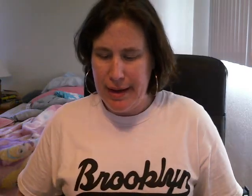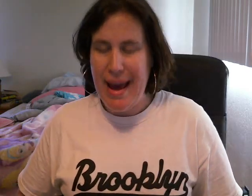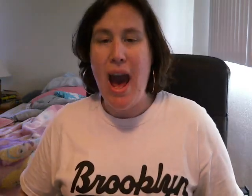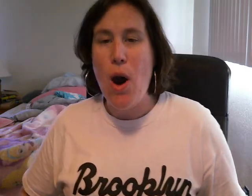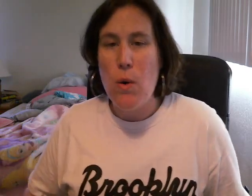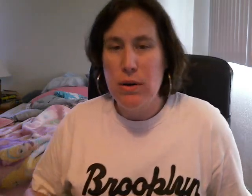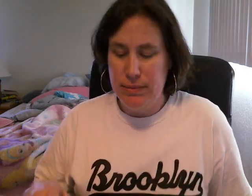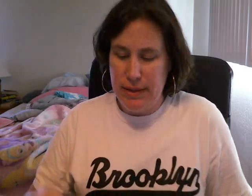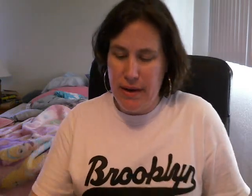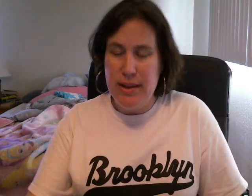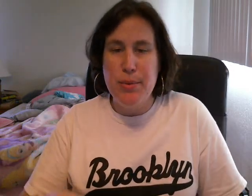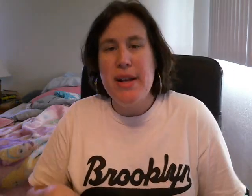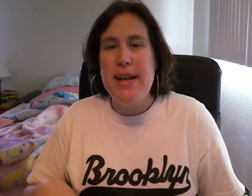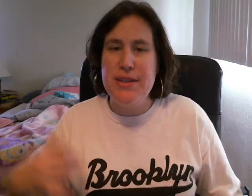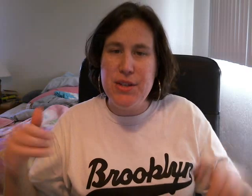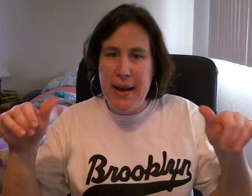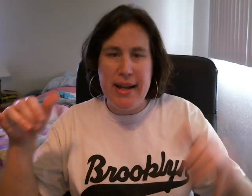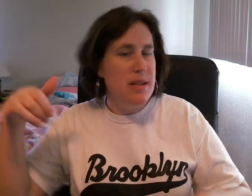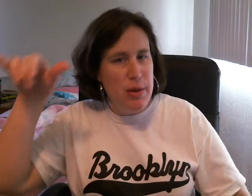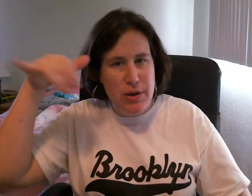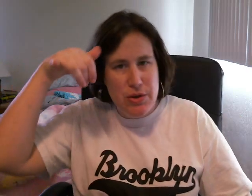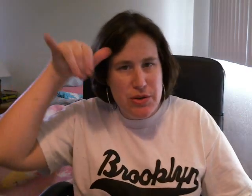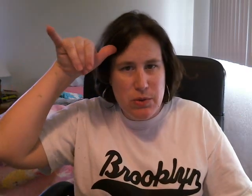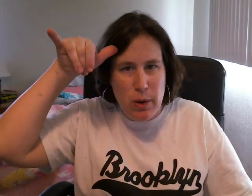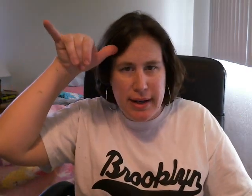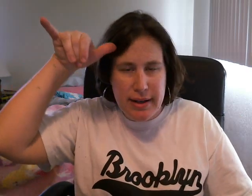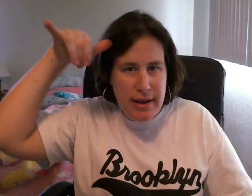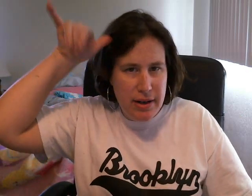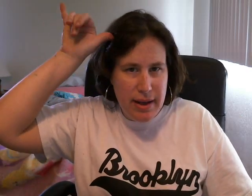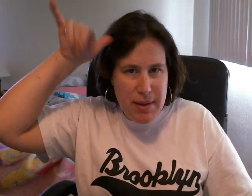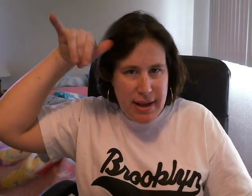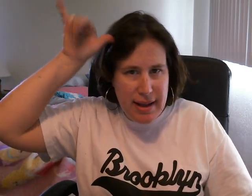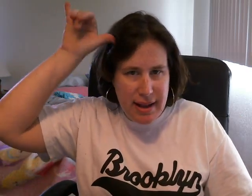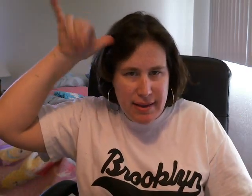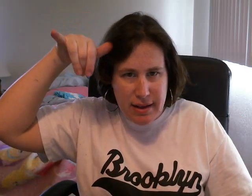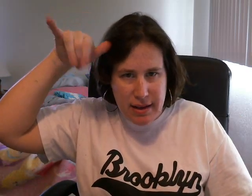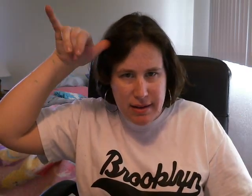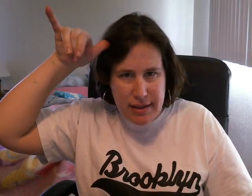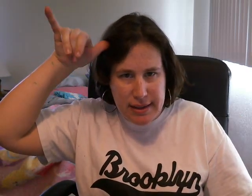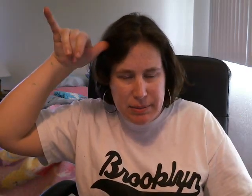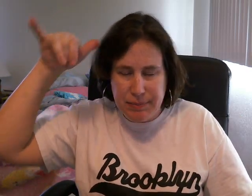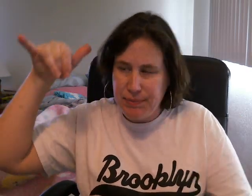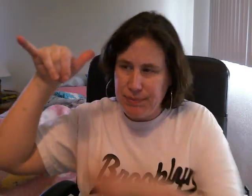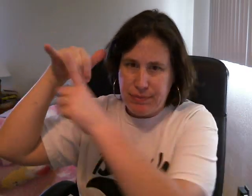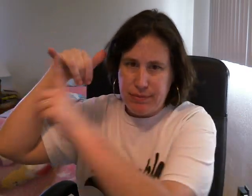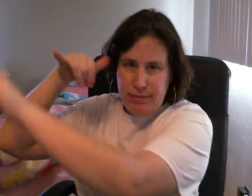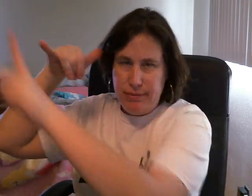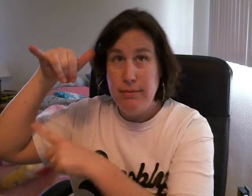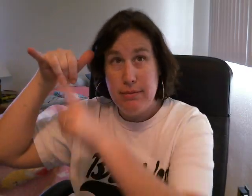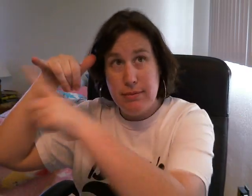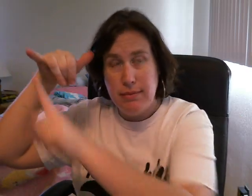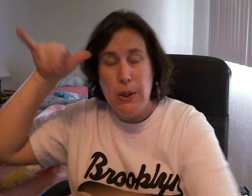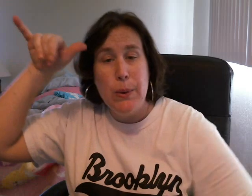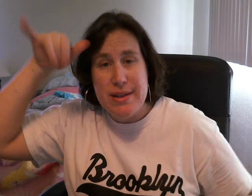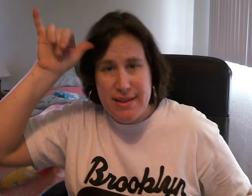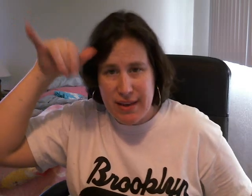Cow. Now in the book it has two hands, but you can use just one. You're like making the horns of